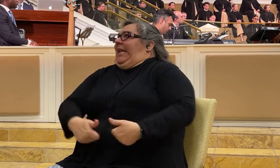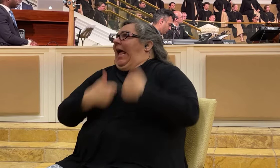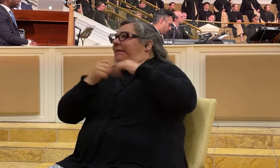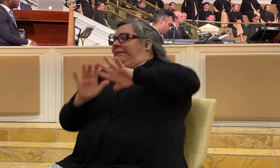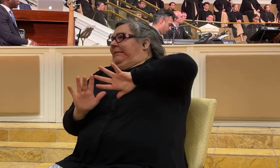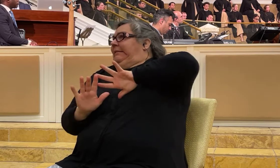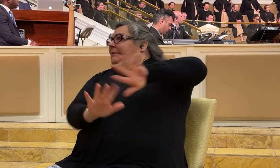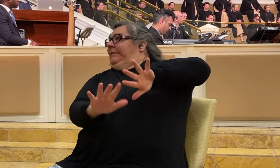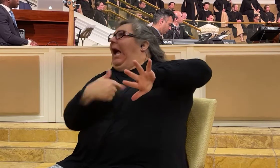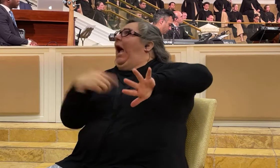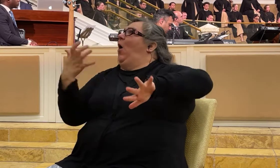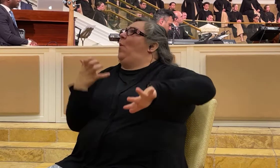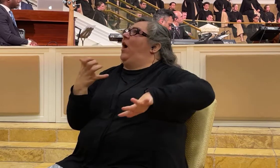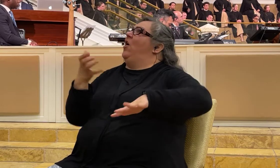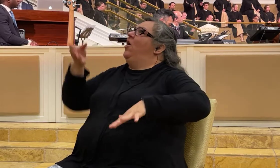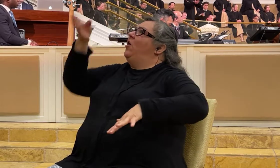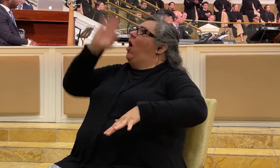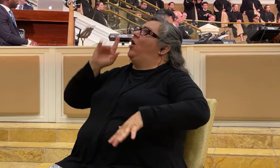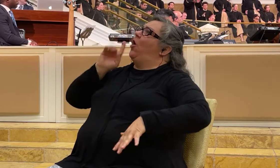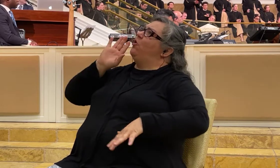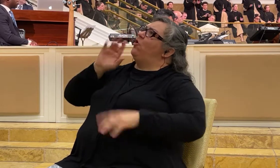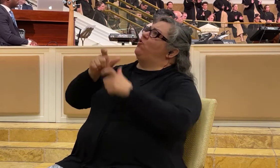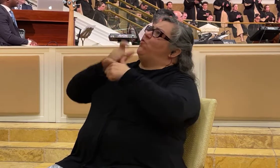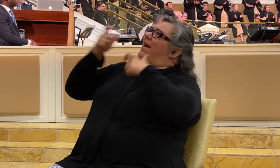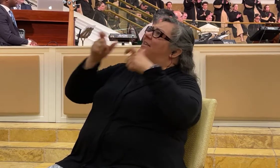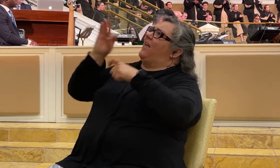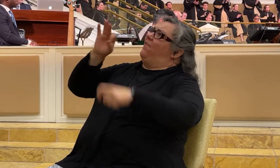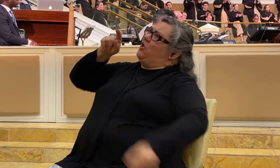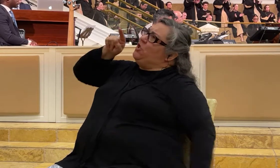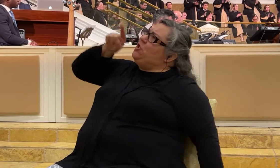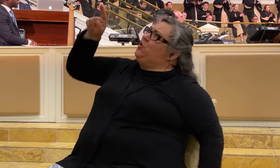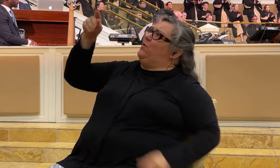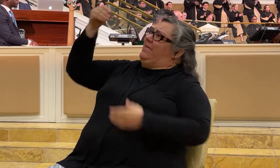the greatness of God in my midst.